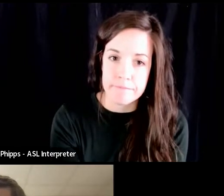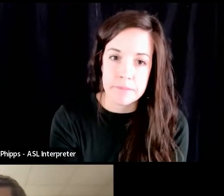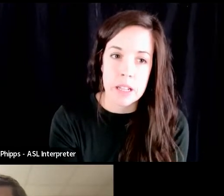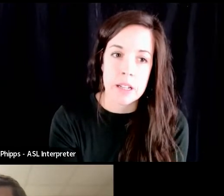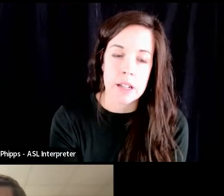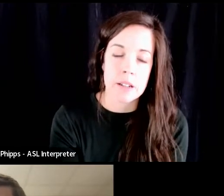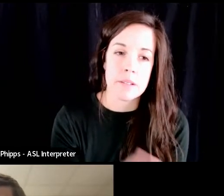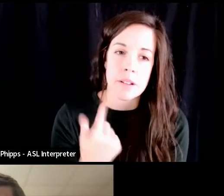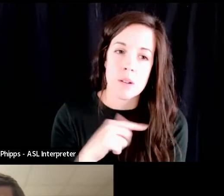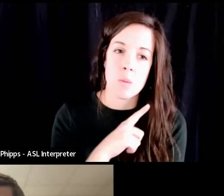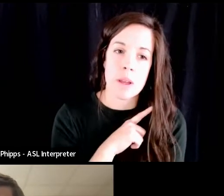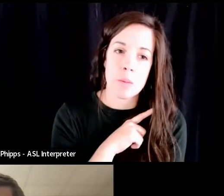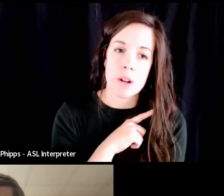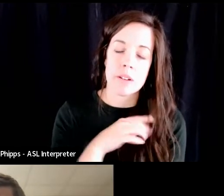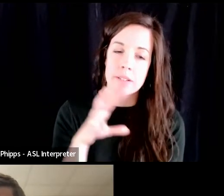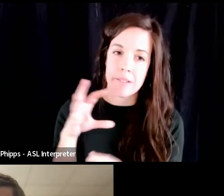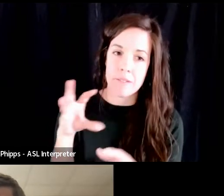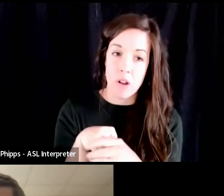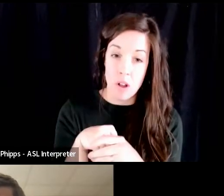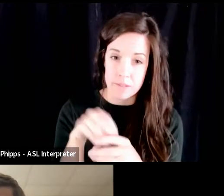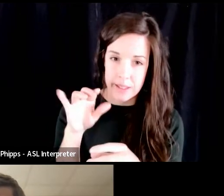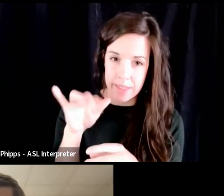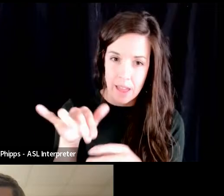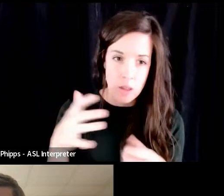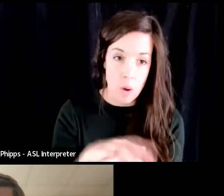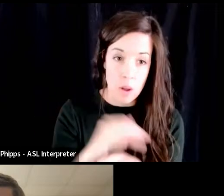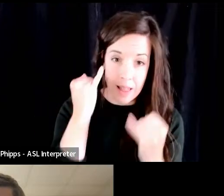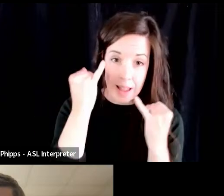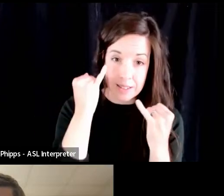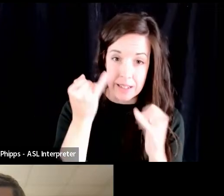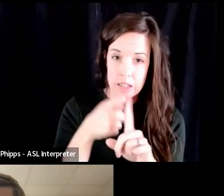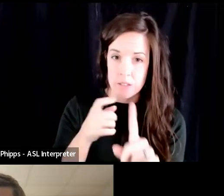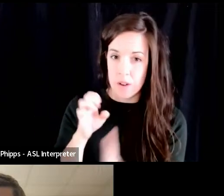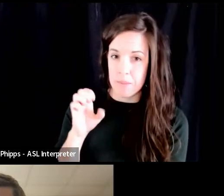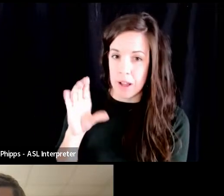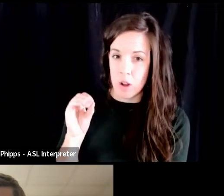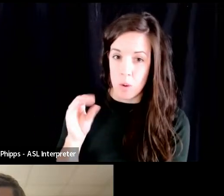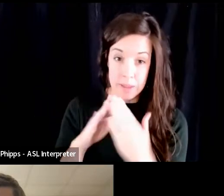We were heavily involved. I mean, the whole idea comes from EcoPeace.